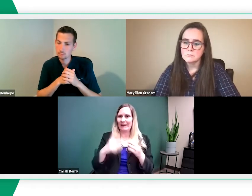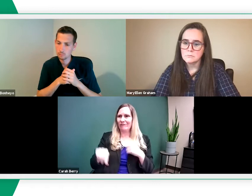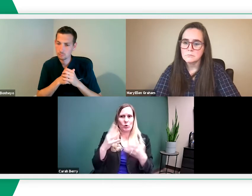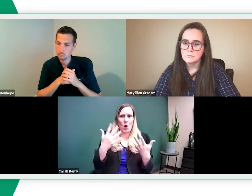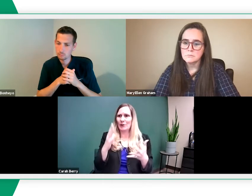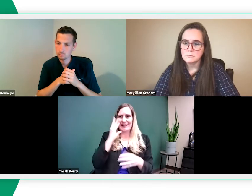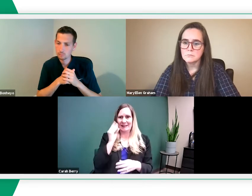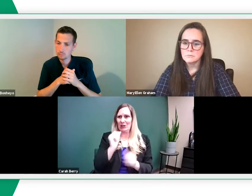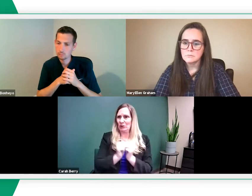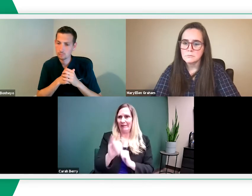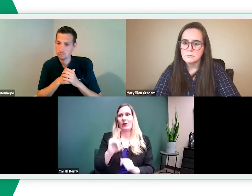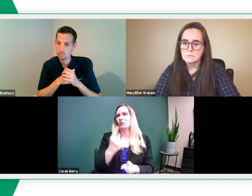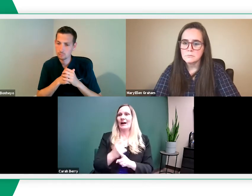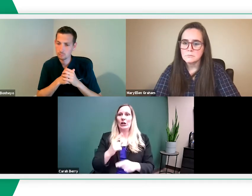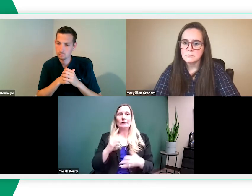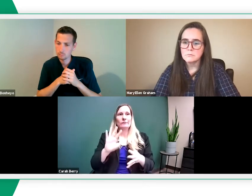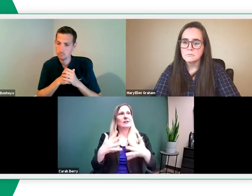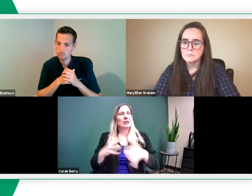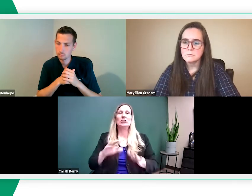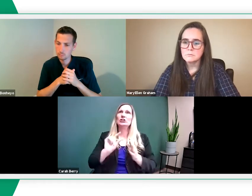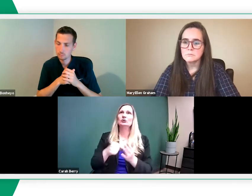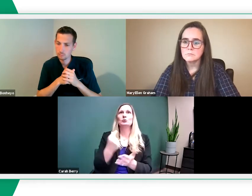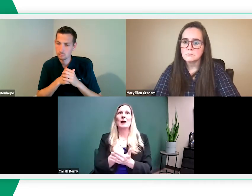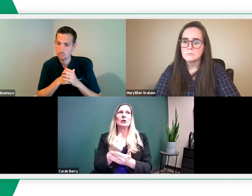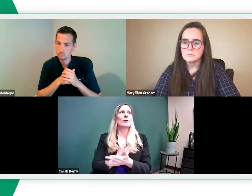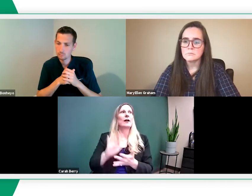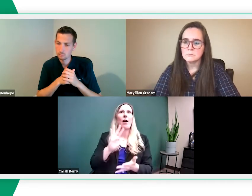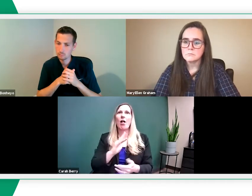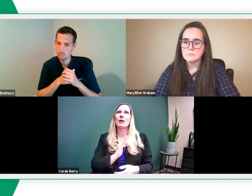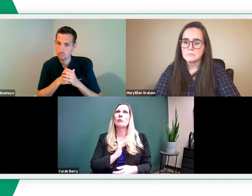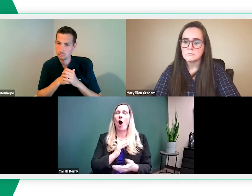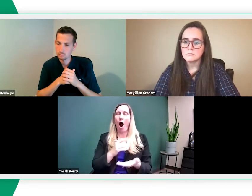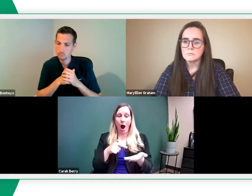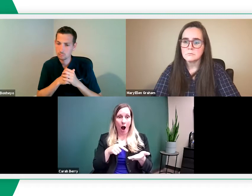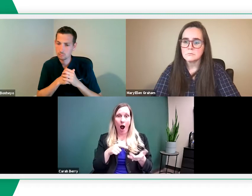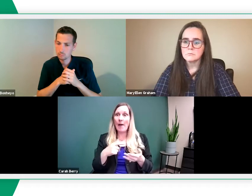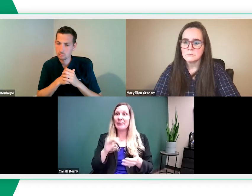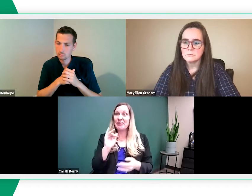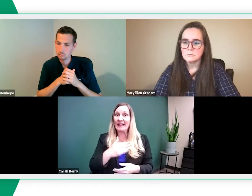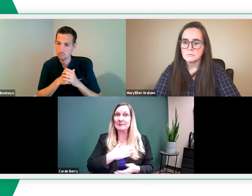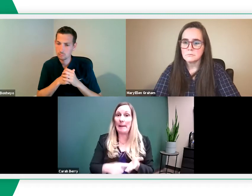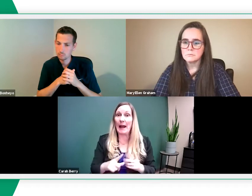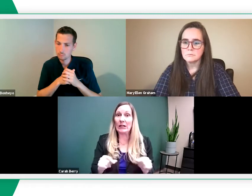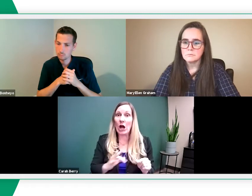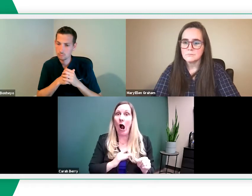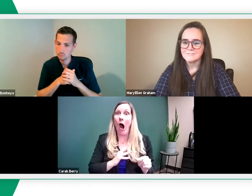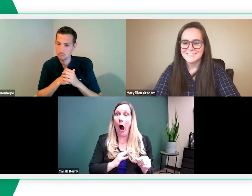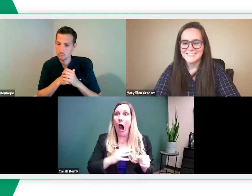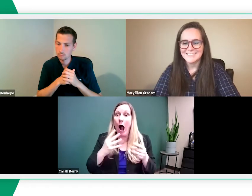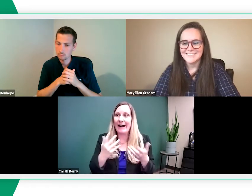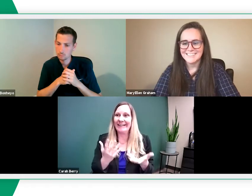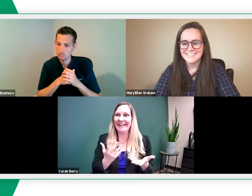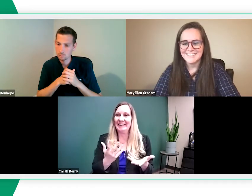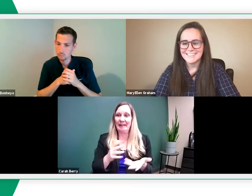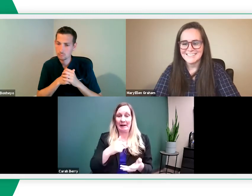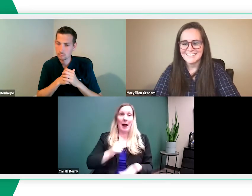once you get your first job, I mean, many people have already experienced a job. They're like, they graduate college and it's like, oh, look at that. This